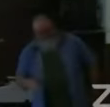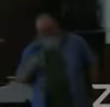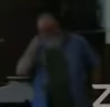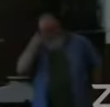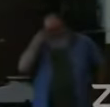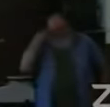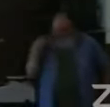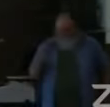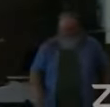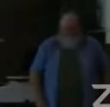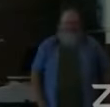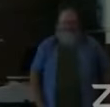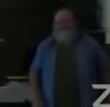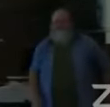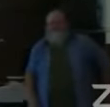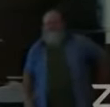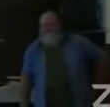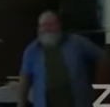love it.